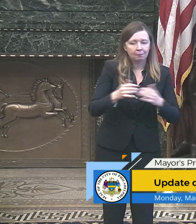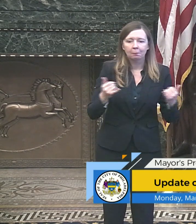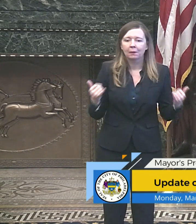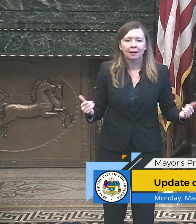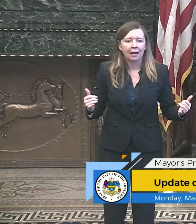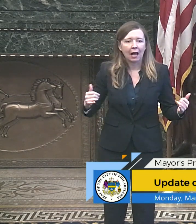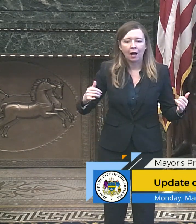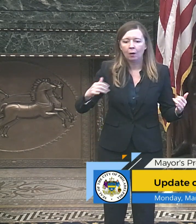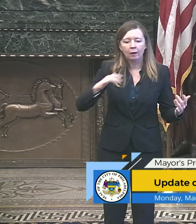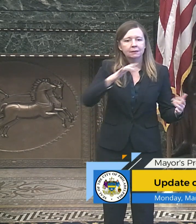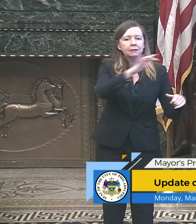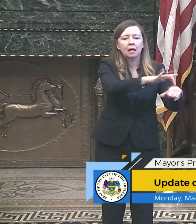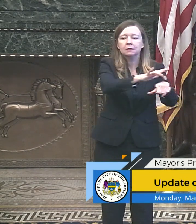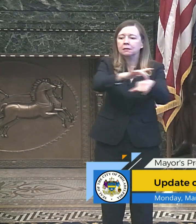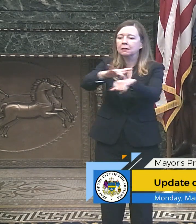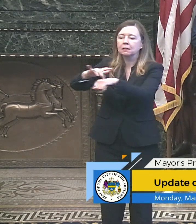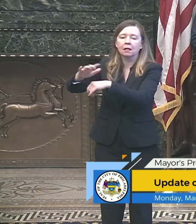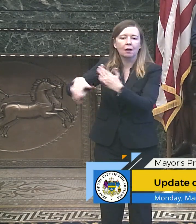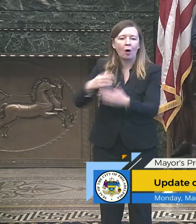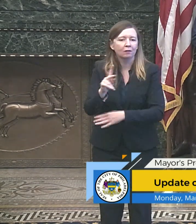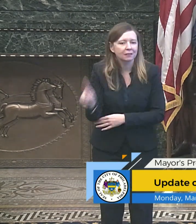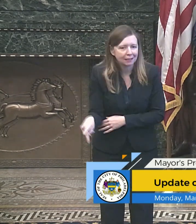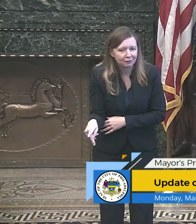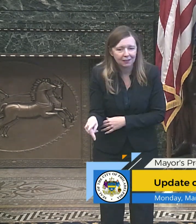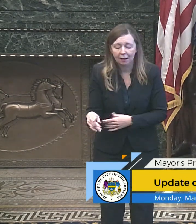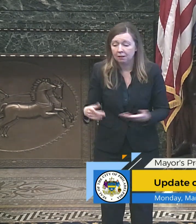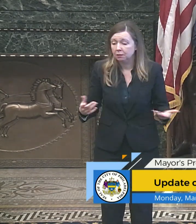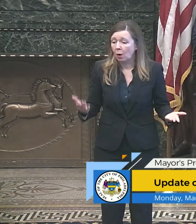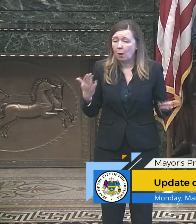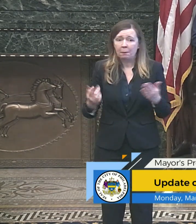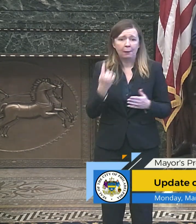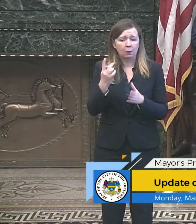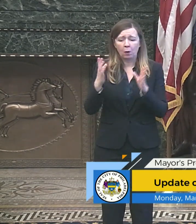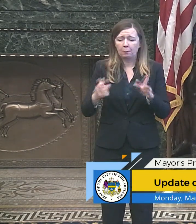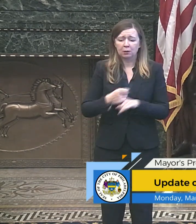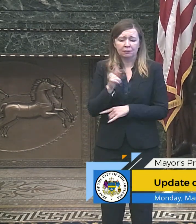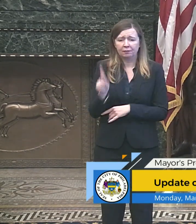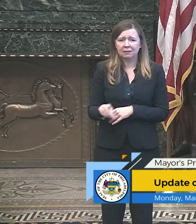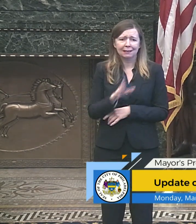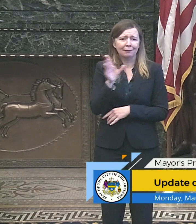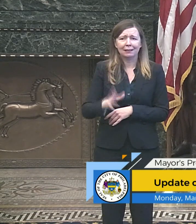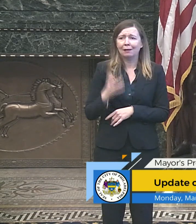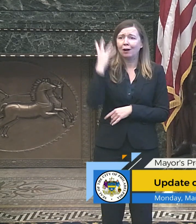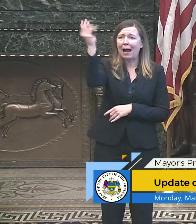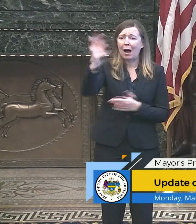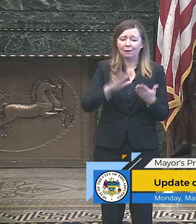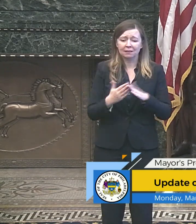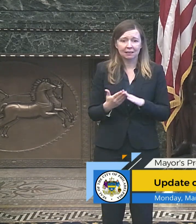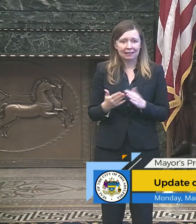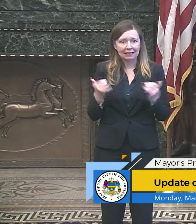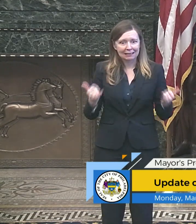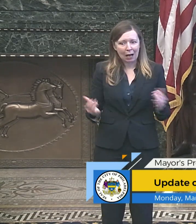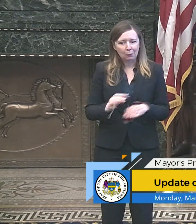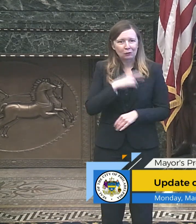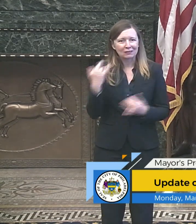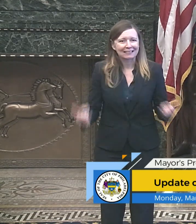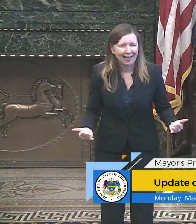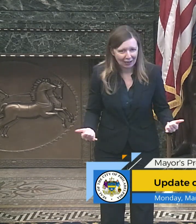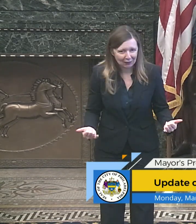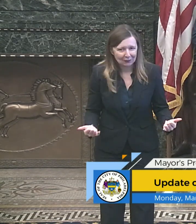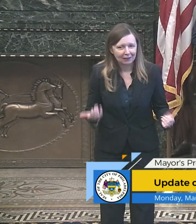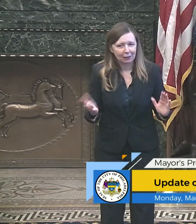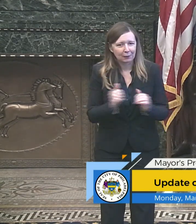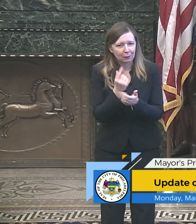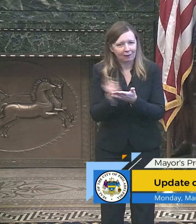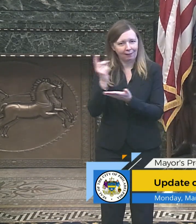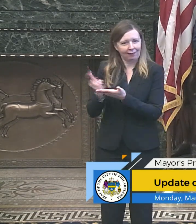circulating within the city of Philadelphia. So your average Philadelphian, who may never leave outside the city, is at much more risk now than they were, say, 3 weeks